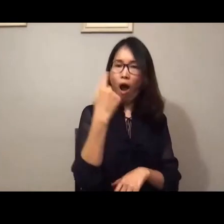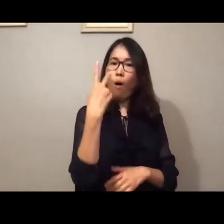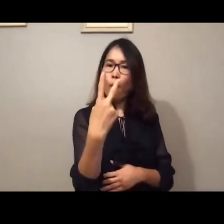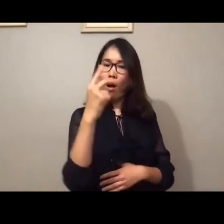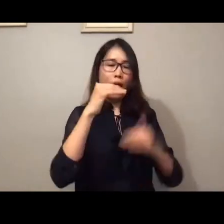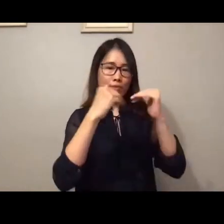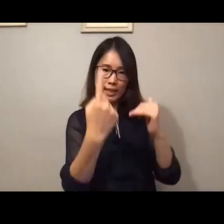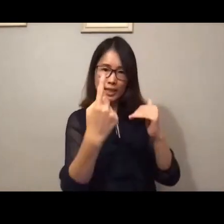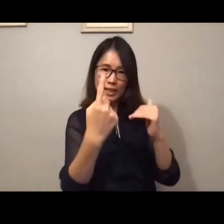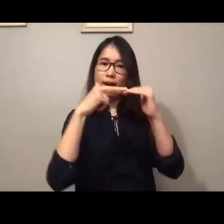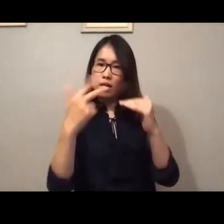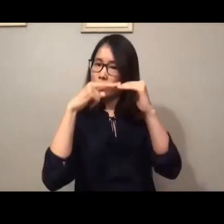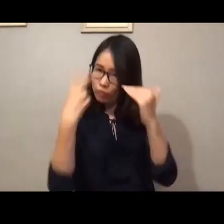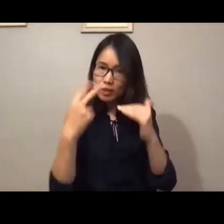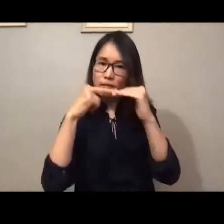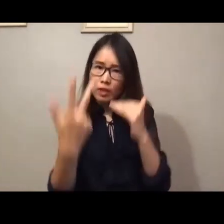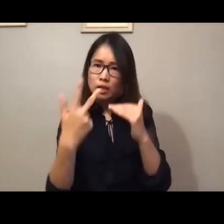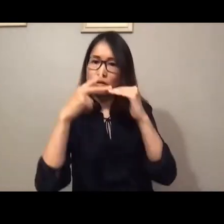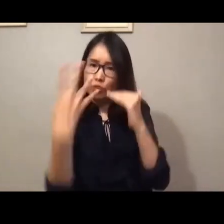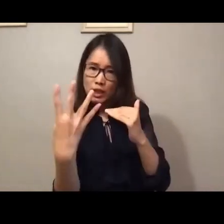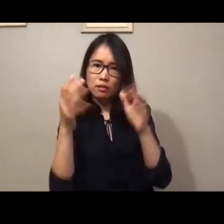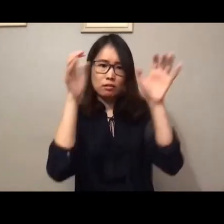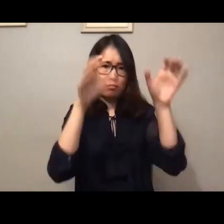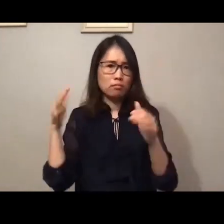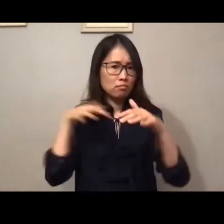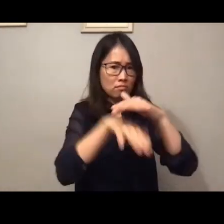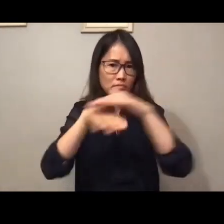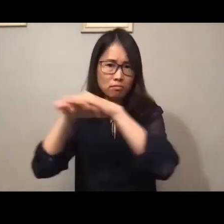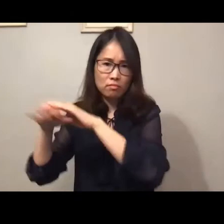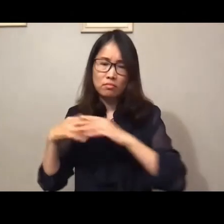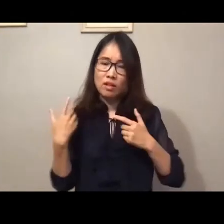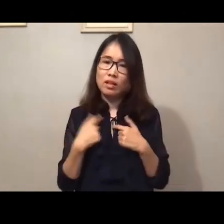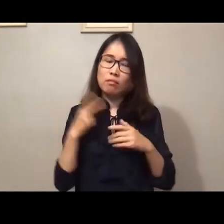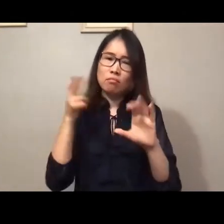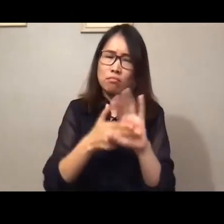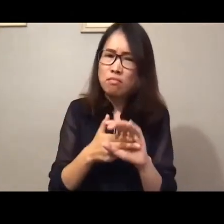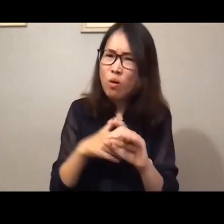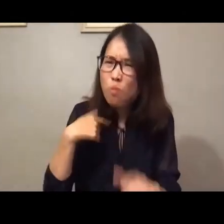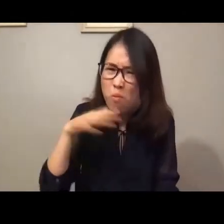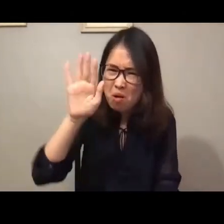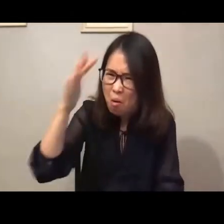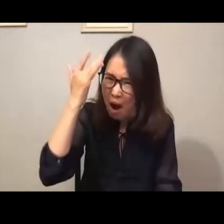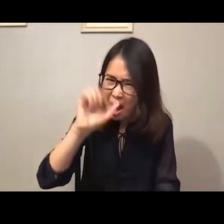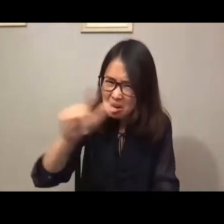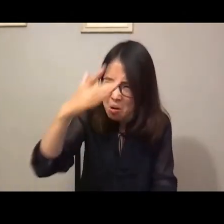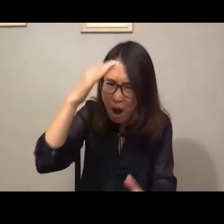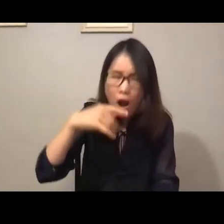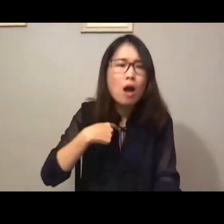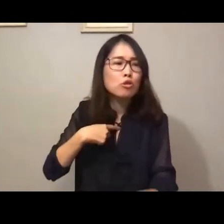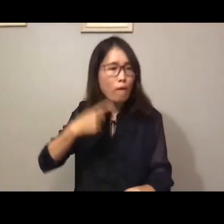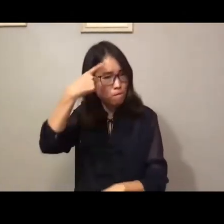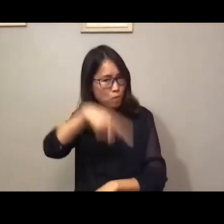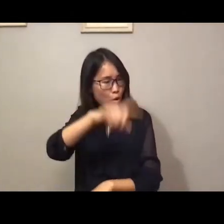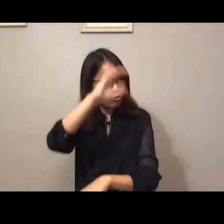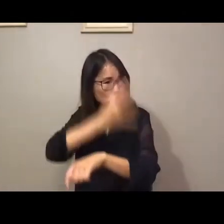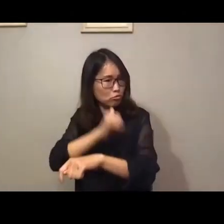the opportunity to come learn sign language from a very basic level and work their way up to be able to